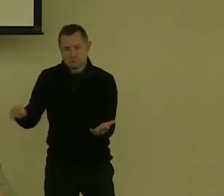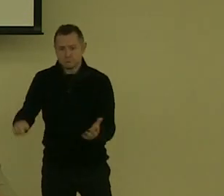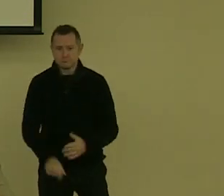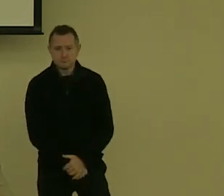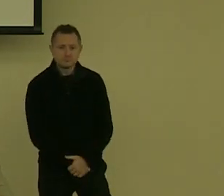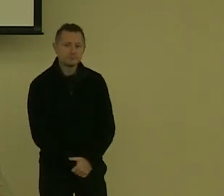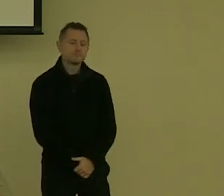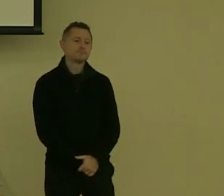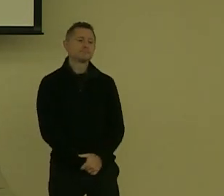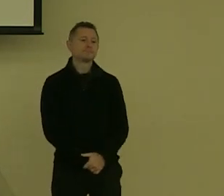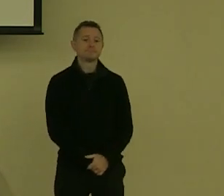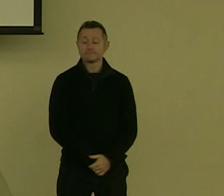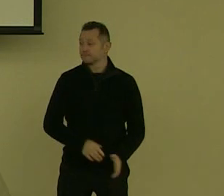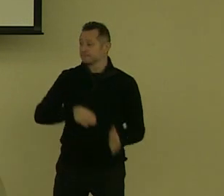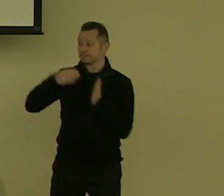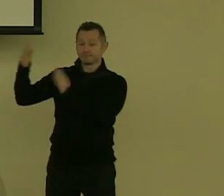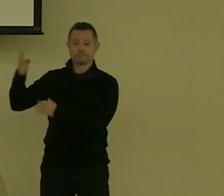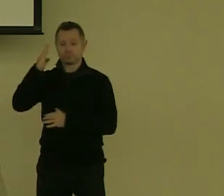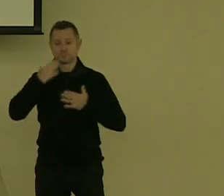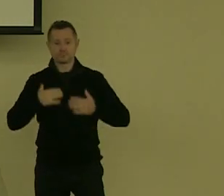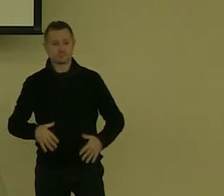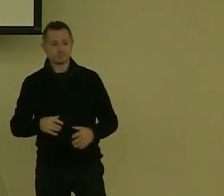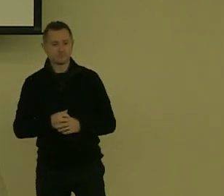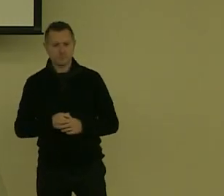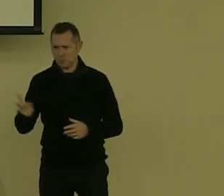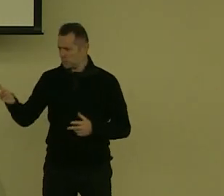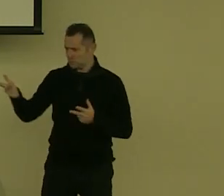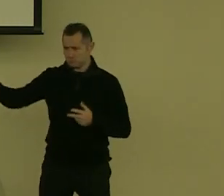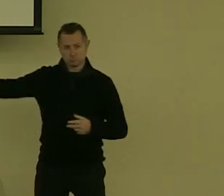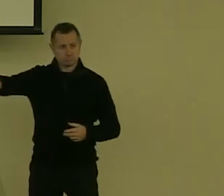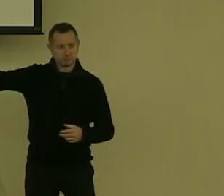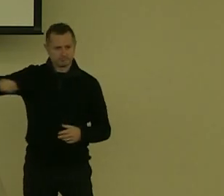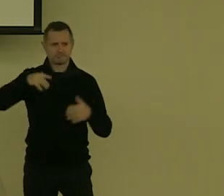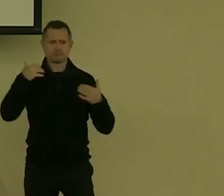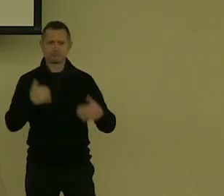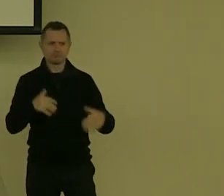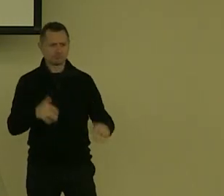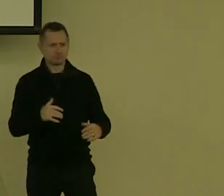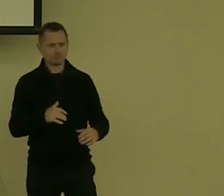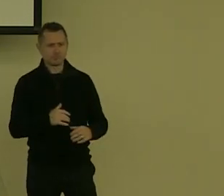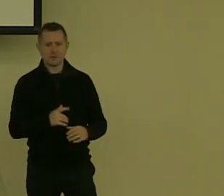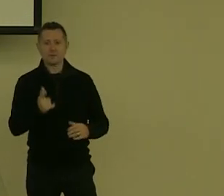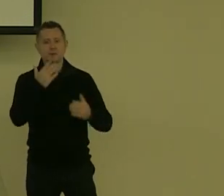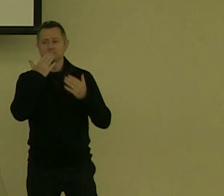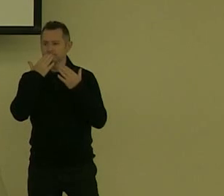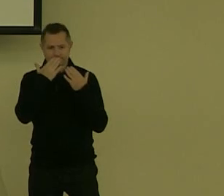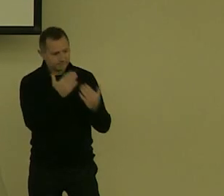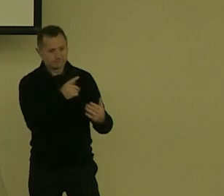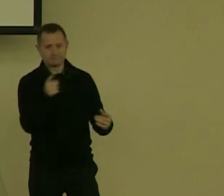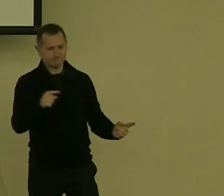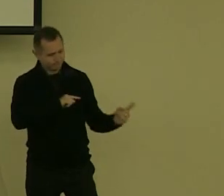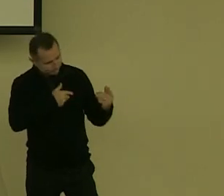to Mice and Dan Mazur for allowing us to have this chance. Gradually, we will open this